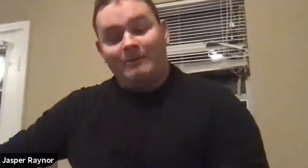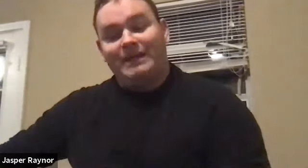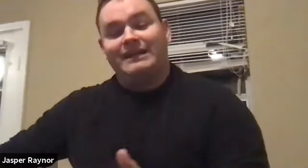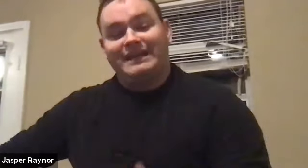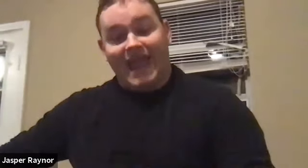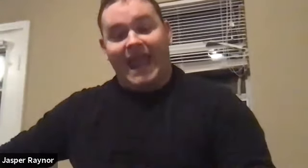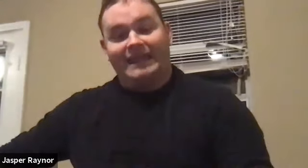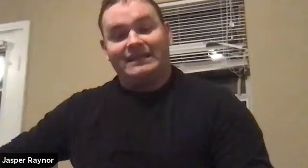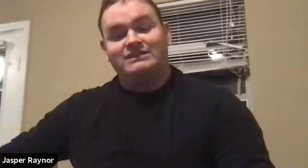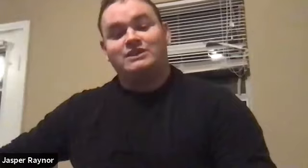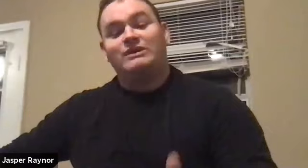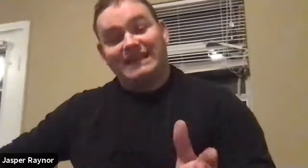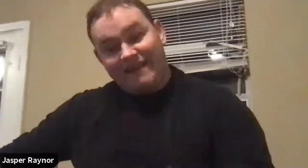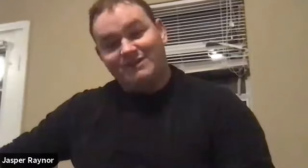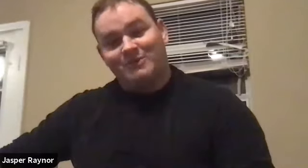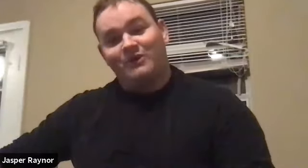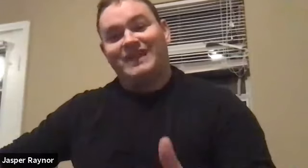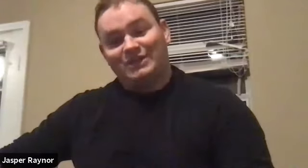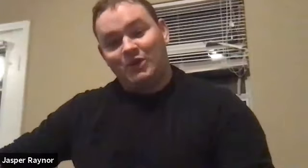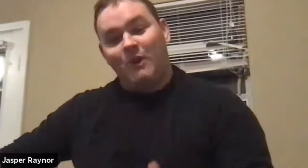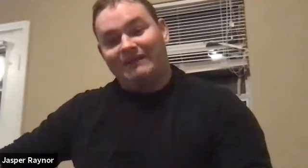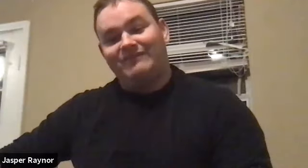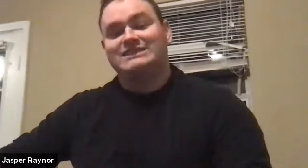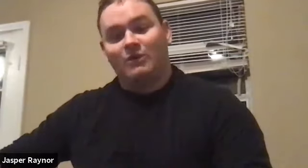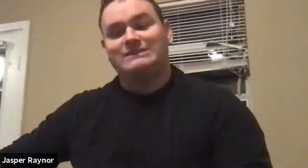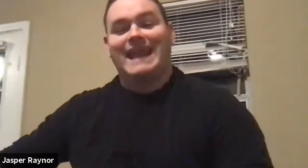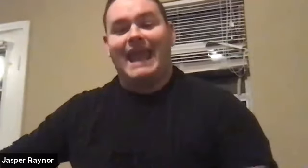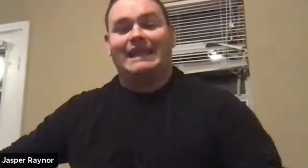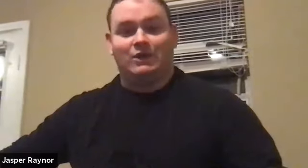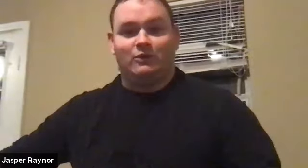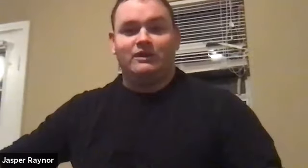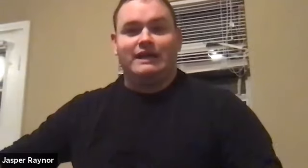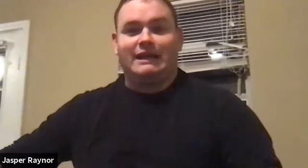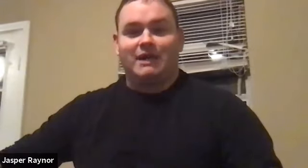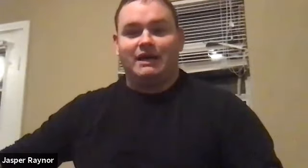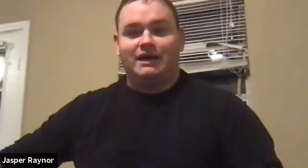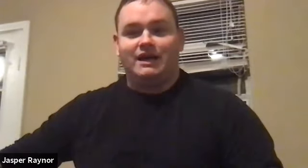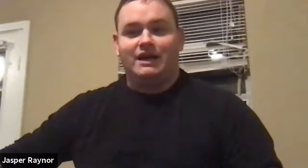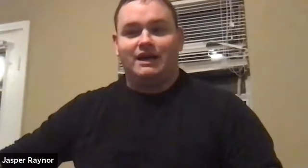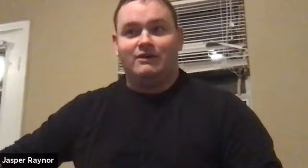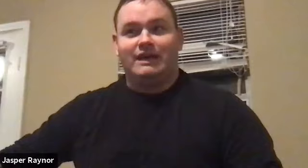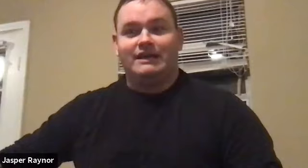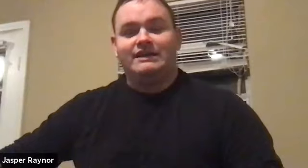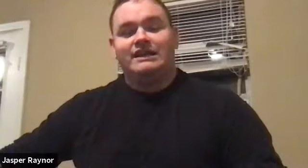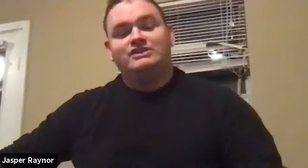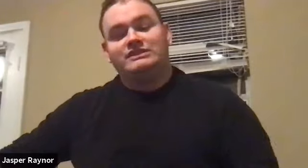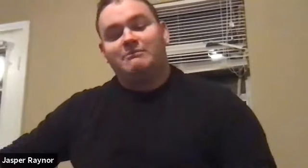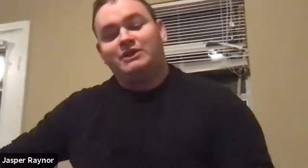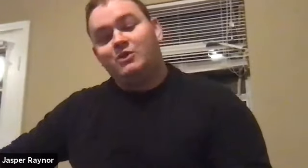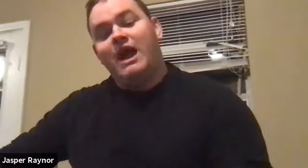women nag. So it's inevitable that your wife is going to nag you. And I'm like, okay. She said, but you have